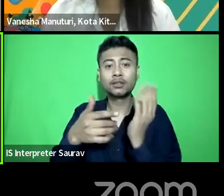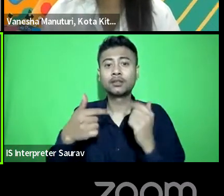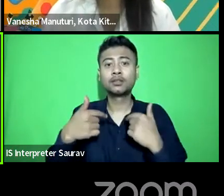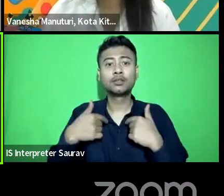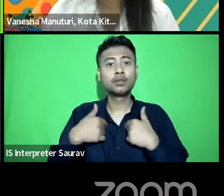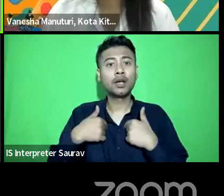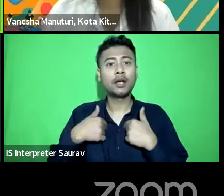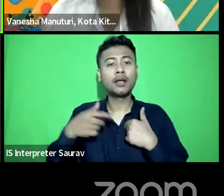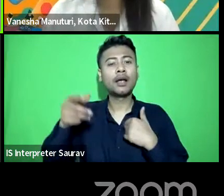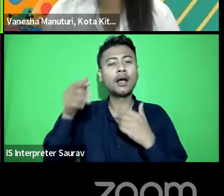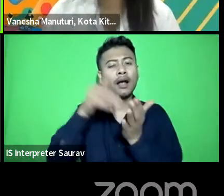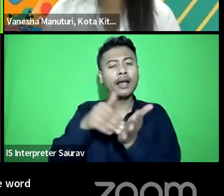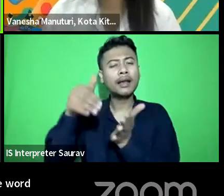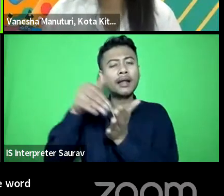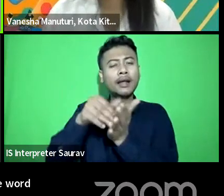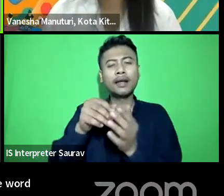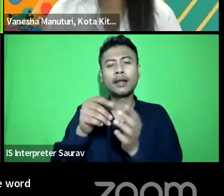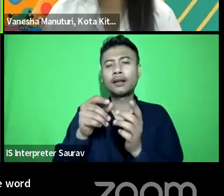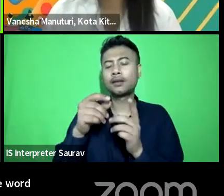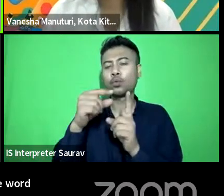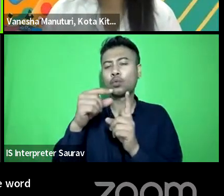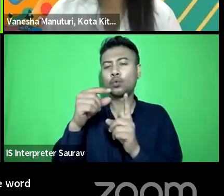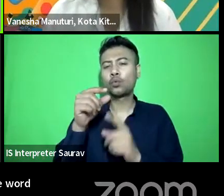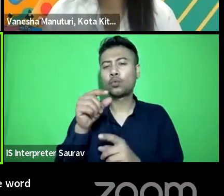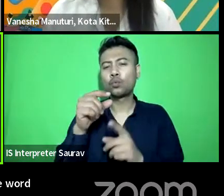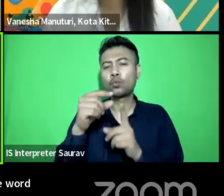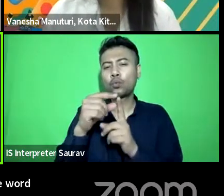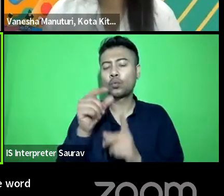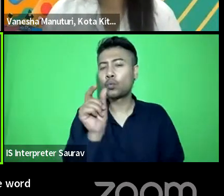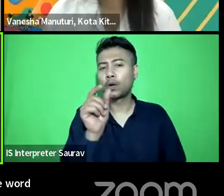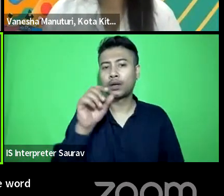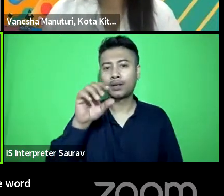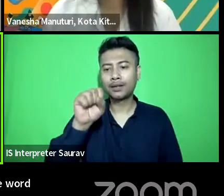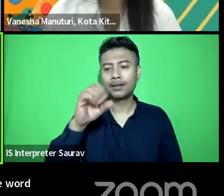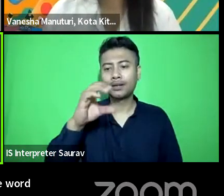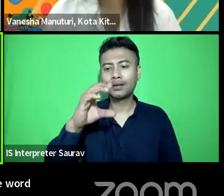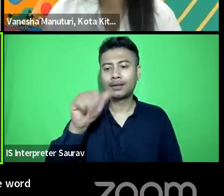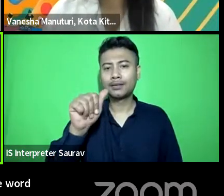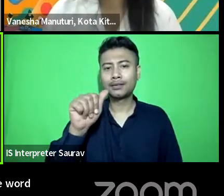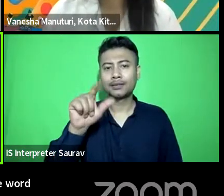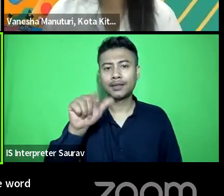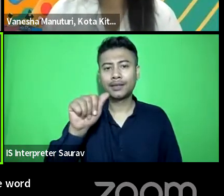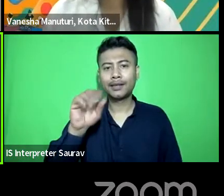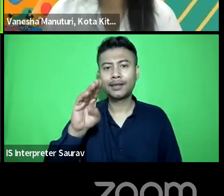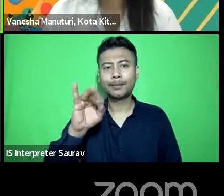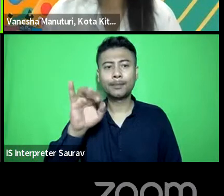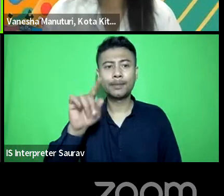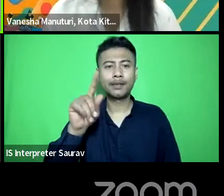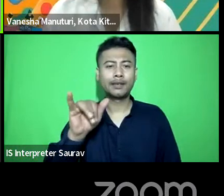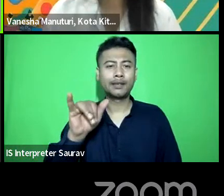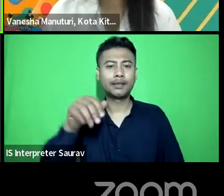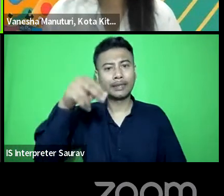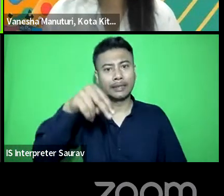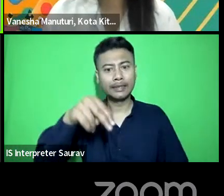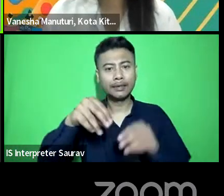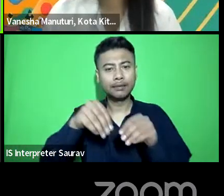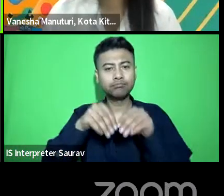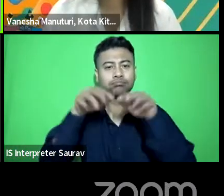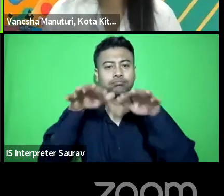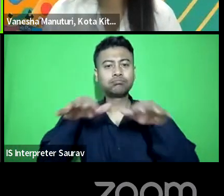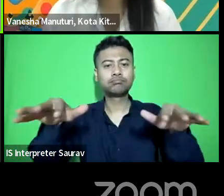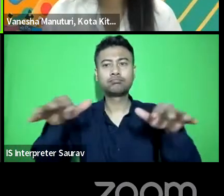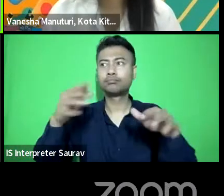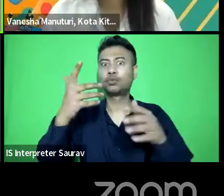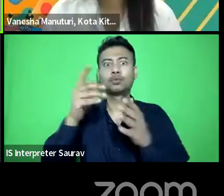scalability. Unless we scale, we can't handle this kind of millions and billions of people. Perfect. Thank you so much for that